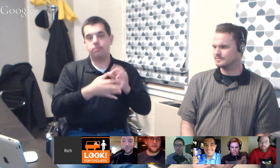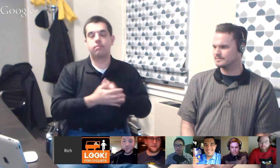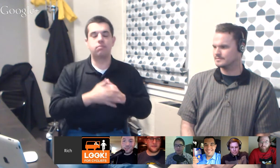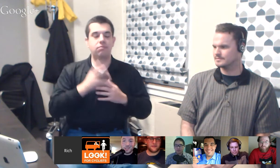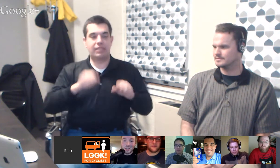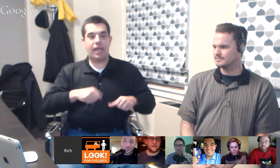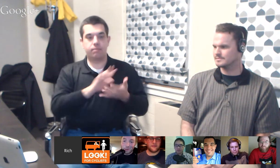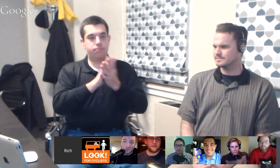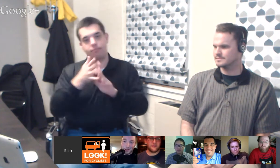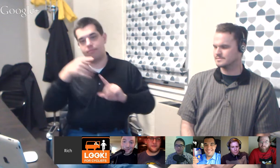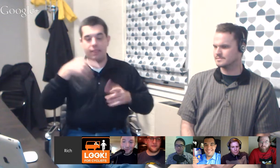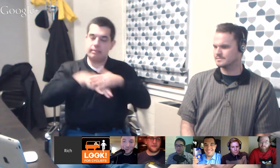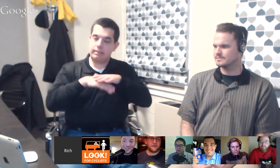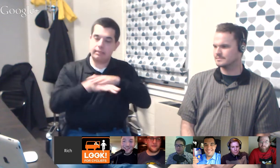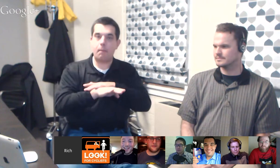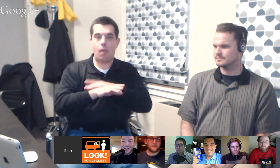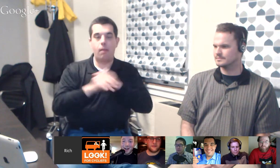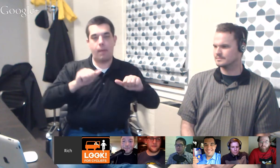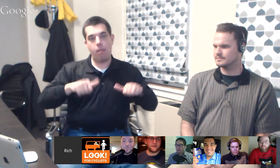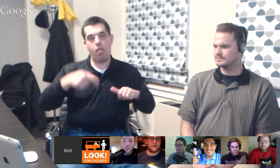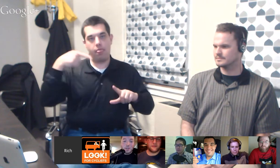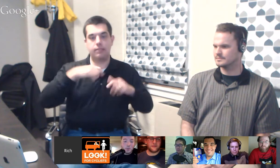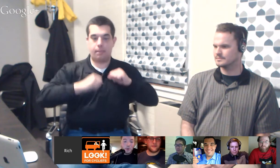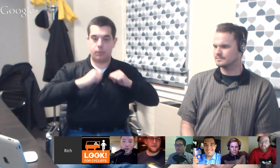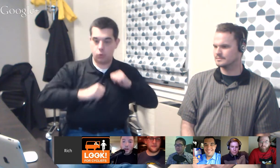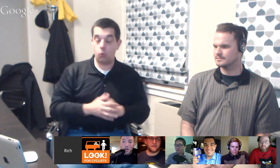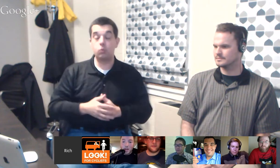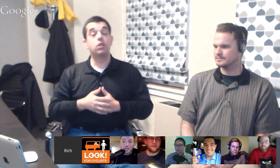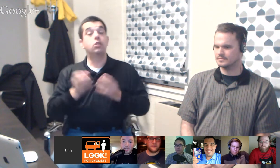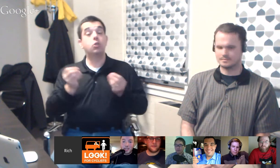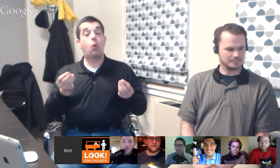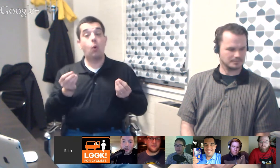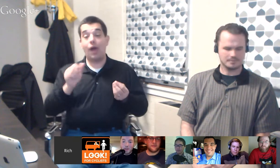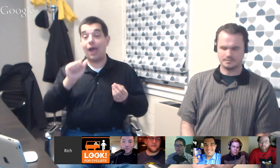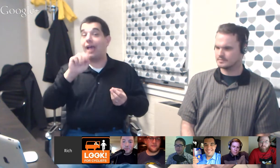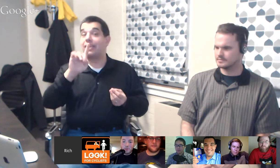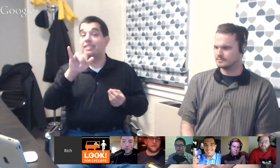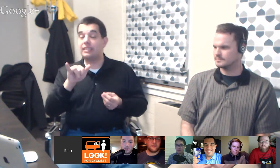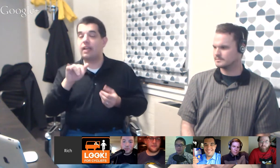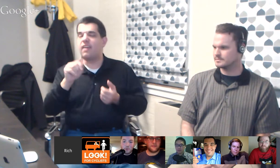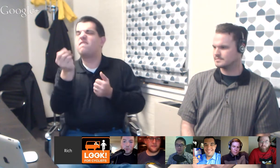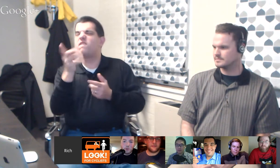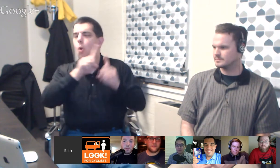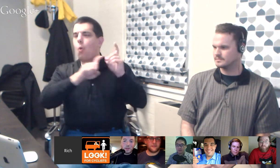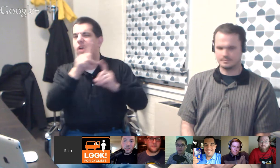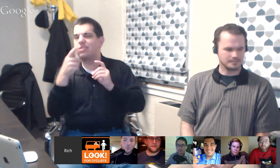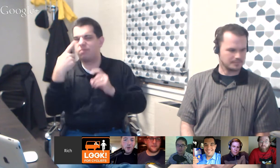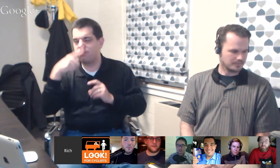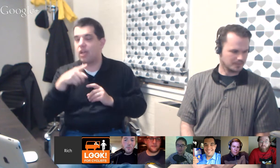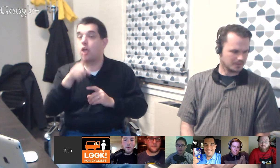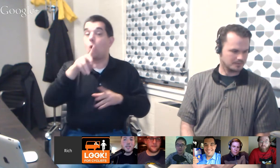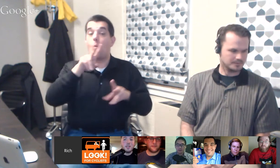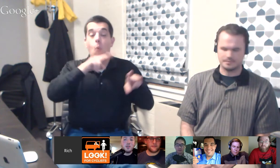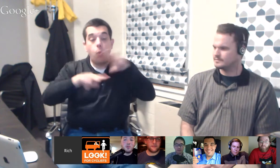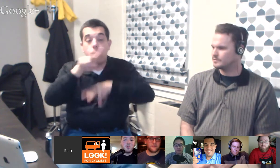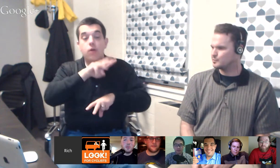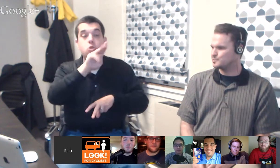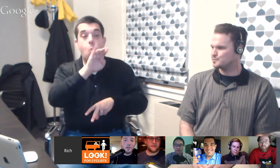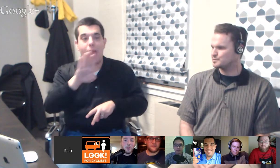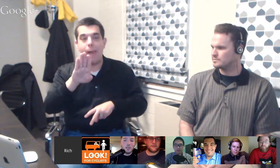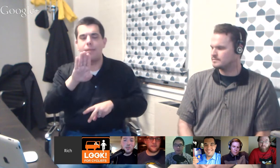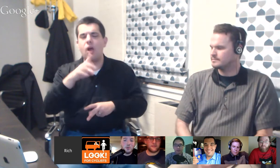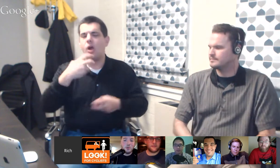make this episode as accessible as possible. So, Andy, I have a few more questions for you. When you're browsing the web, what issues do